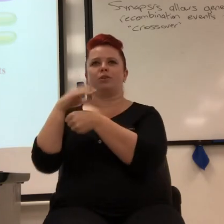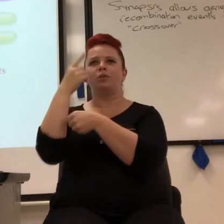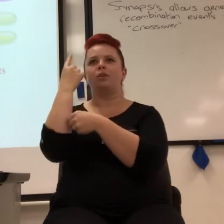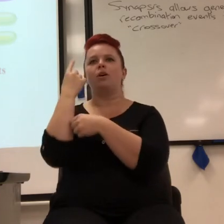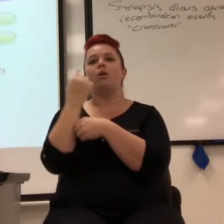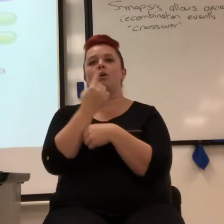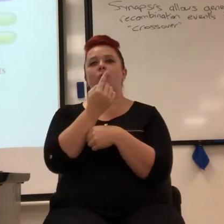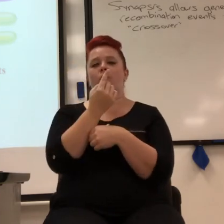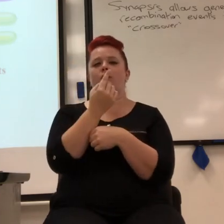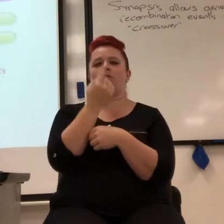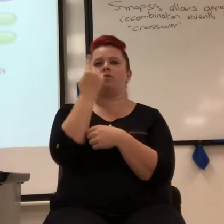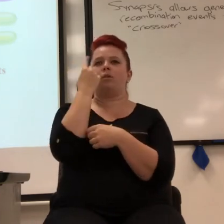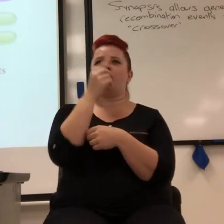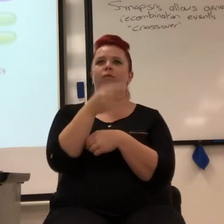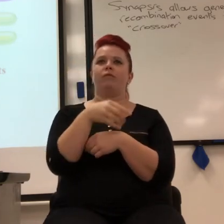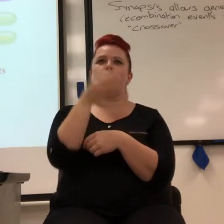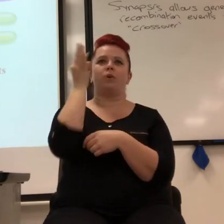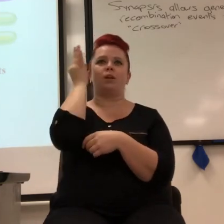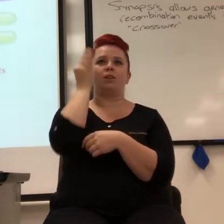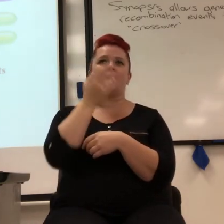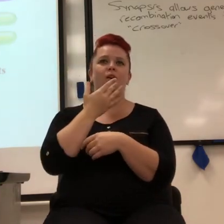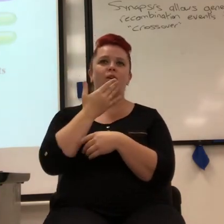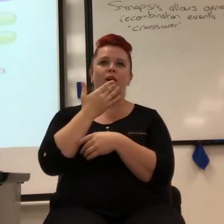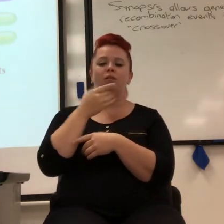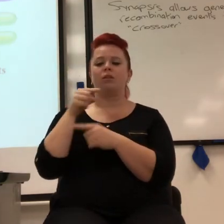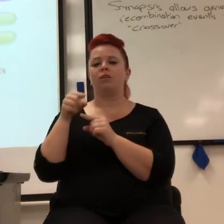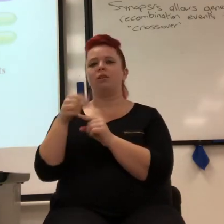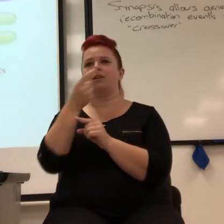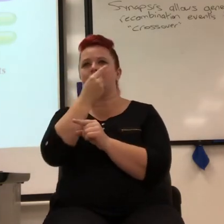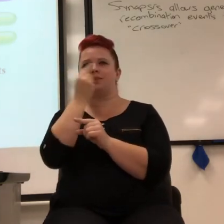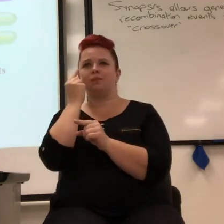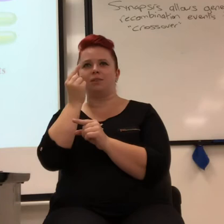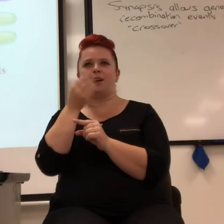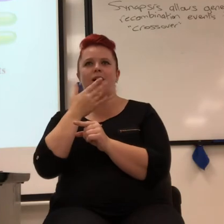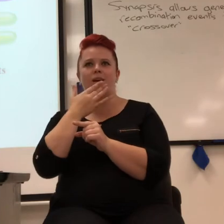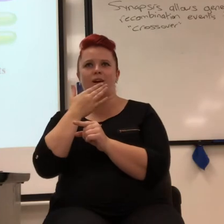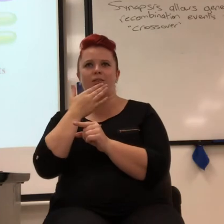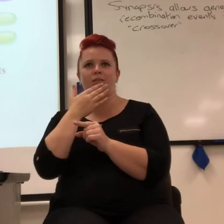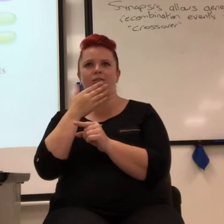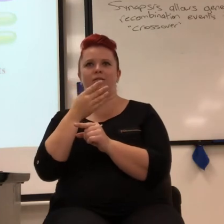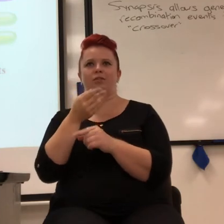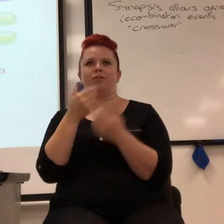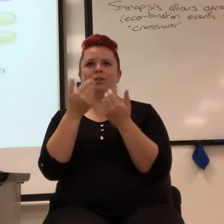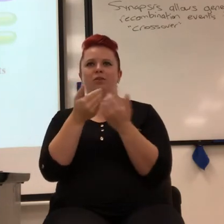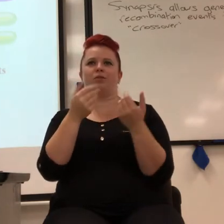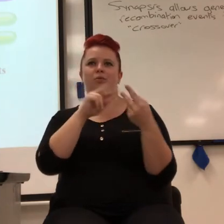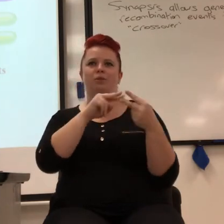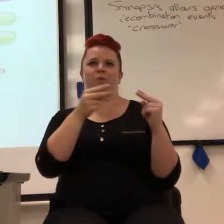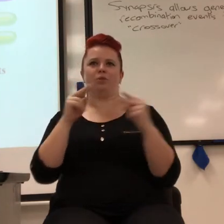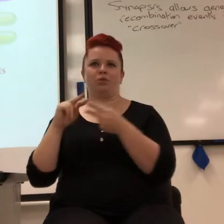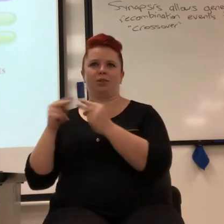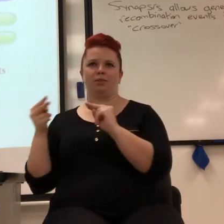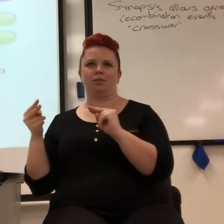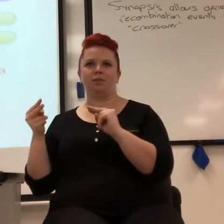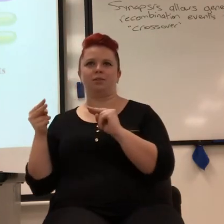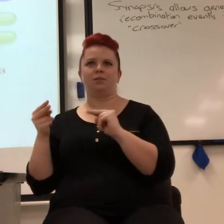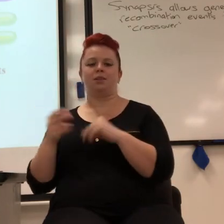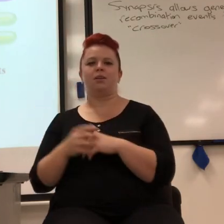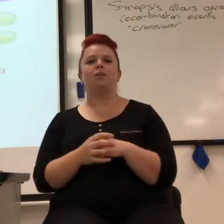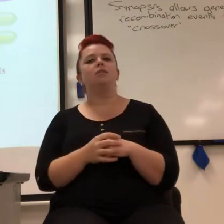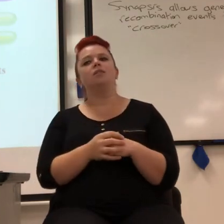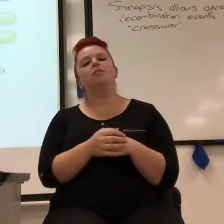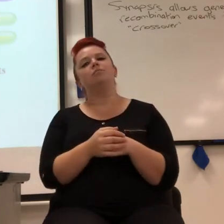one for hair color, one for eye color, those genes, okay? And what happens